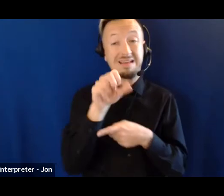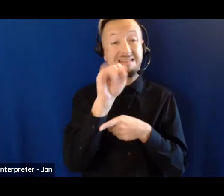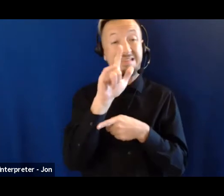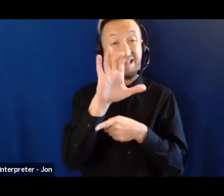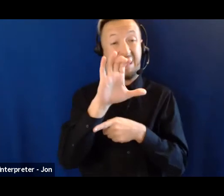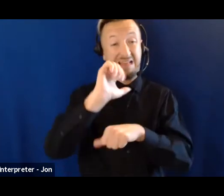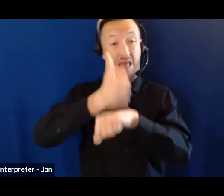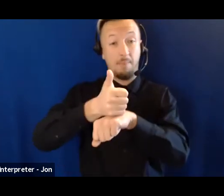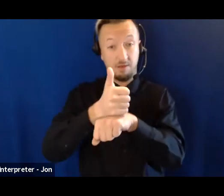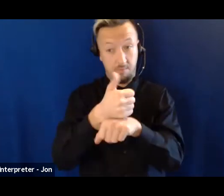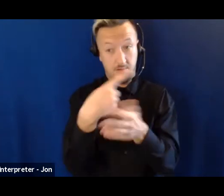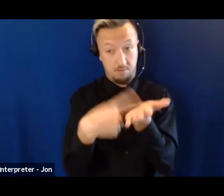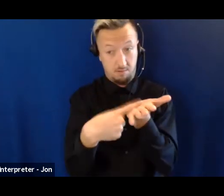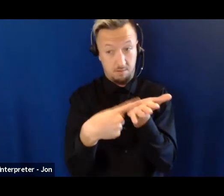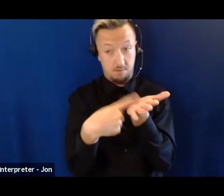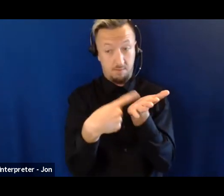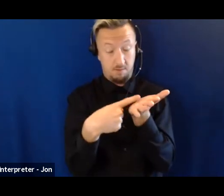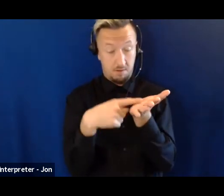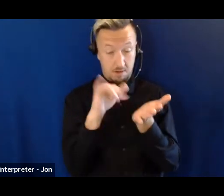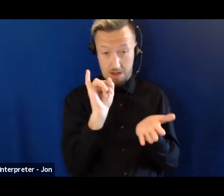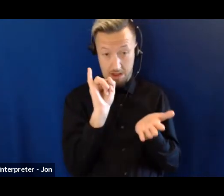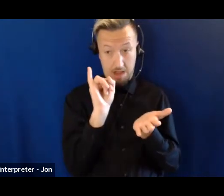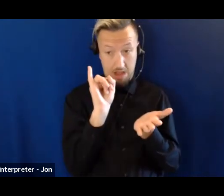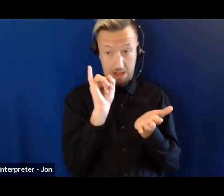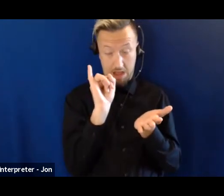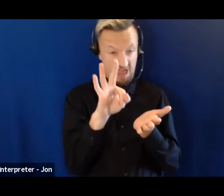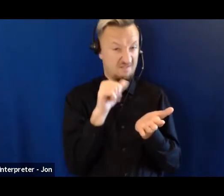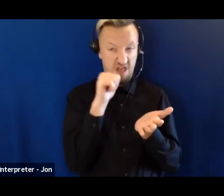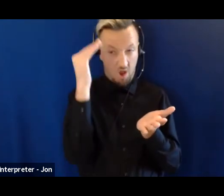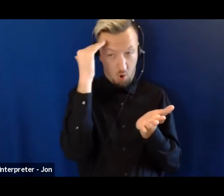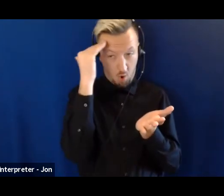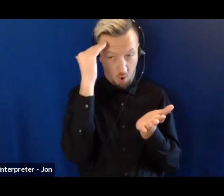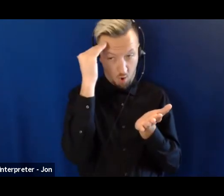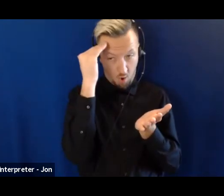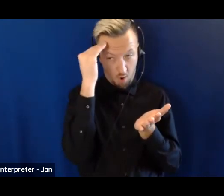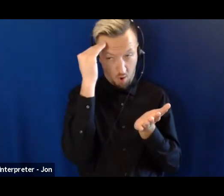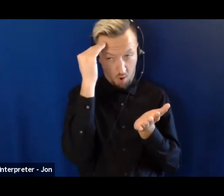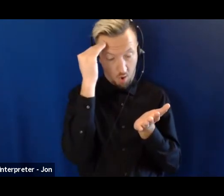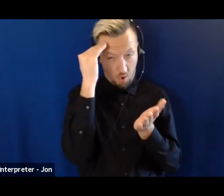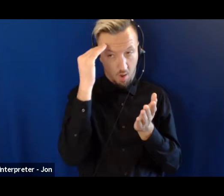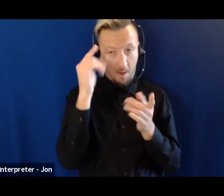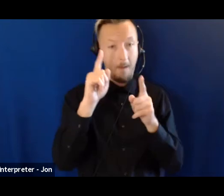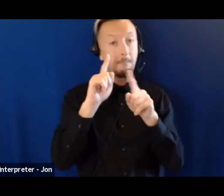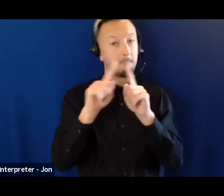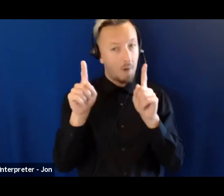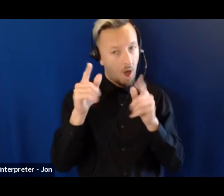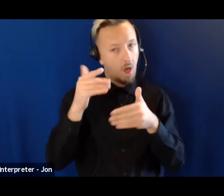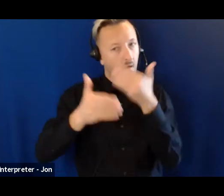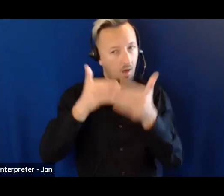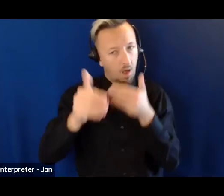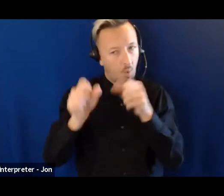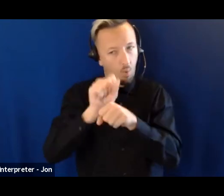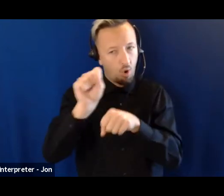establishment, if it is unknown but in the works to work on an executive order, will that